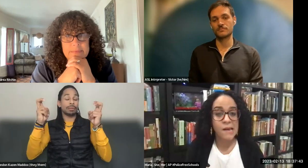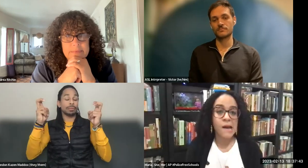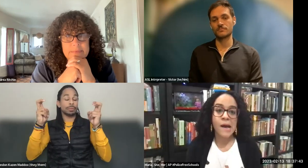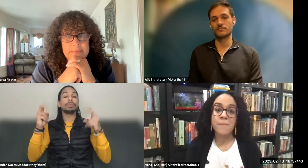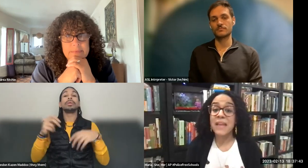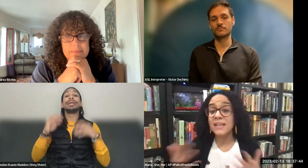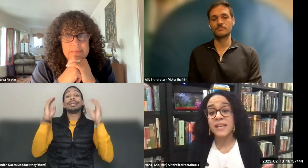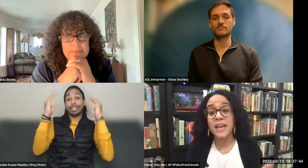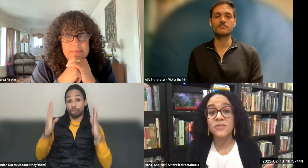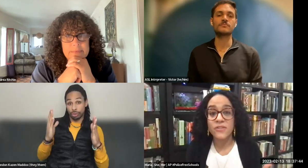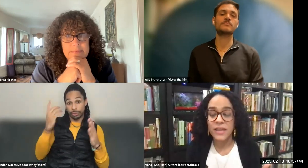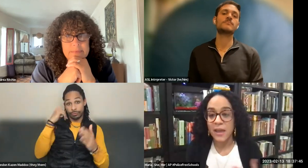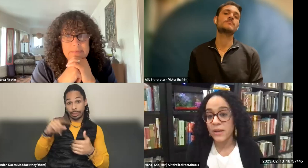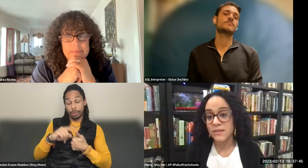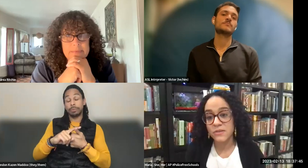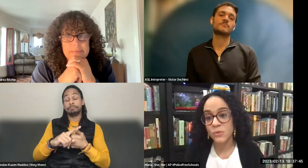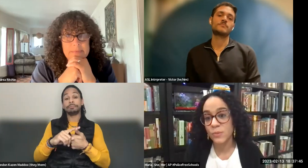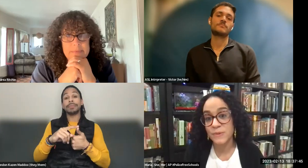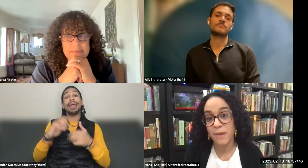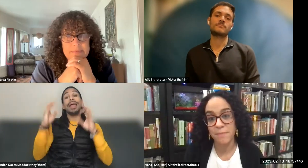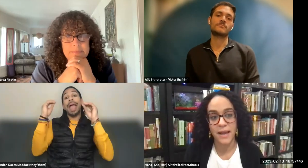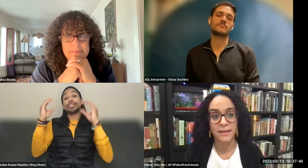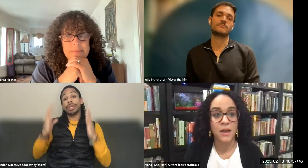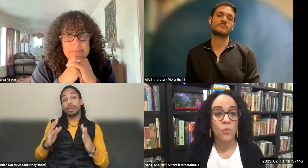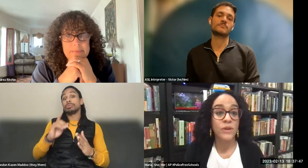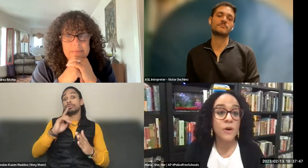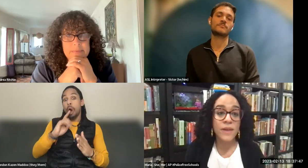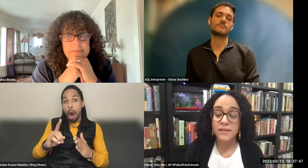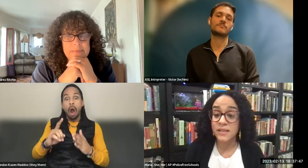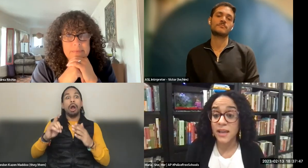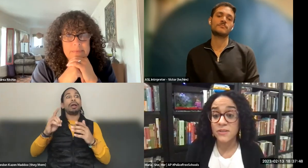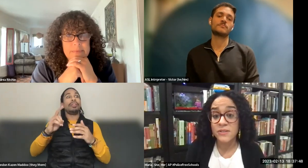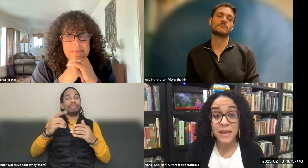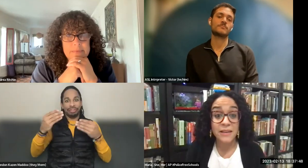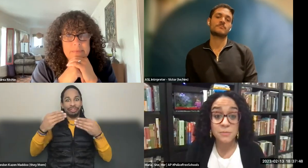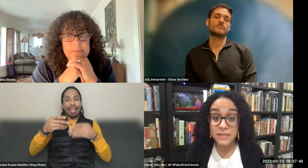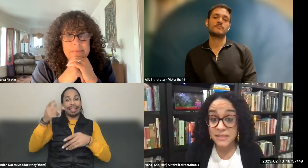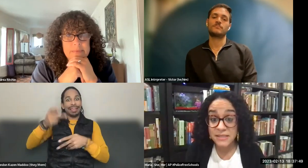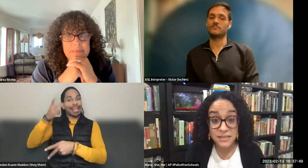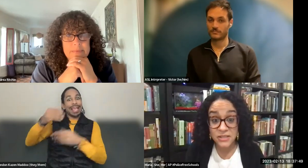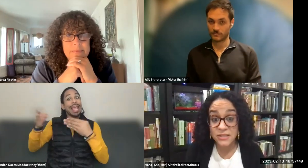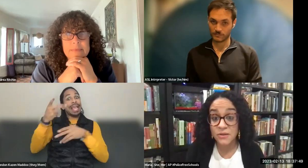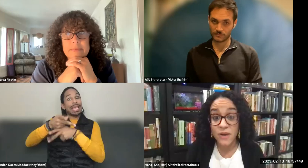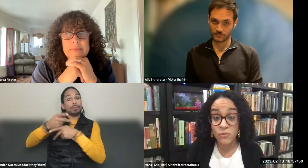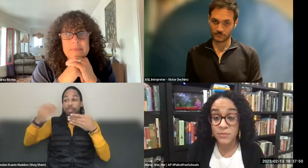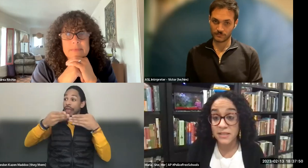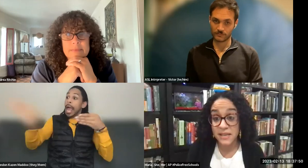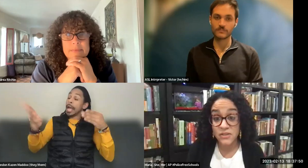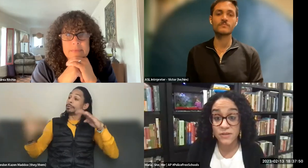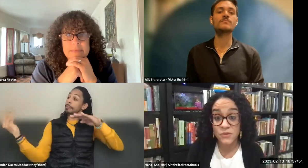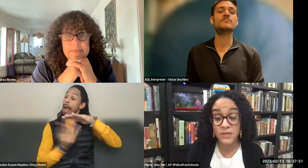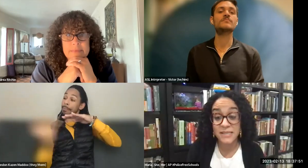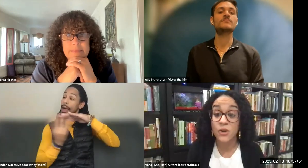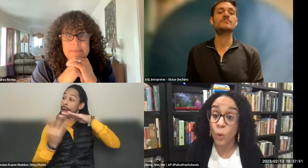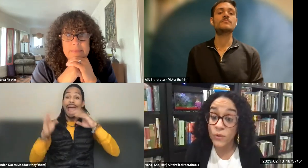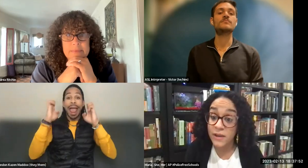teachers. Educators are the gateway to the school to prison pipeline. We know that educators make explicit decisions around